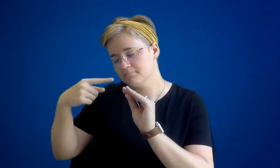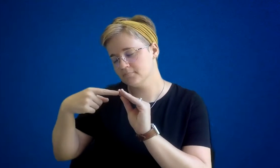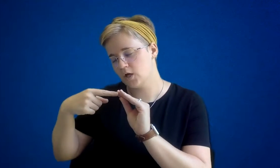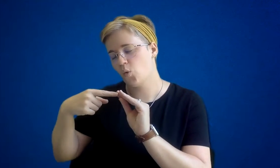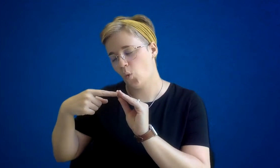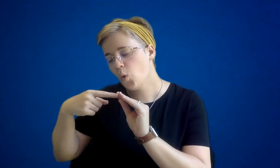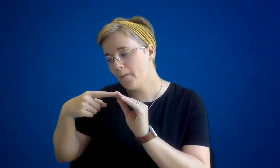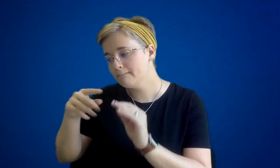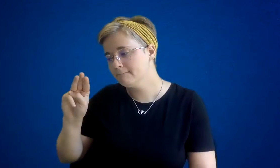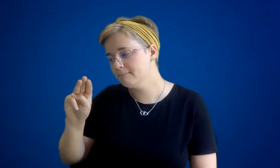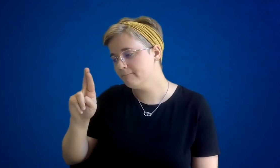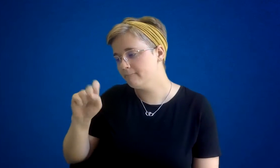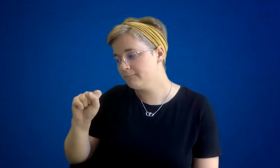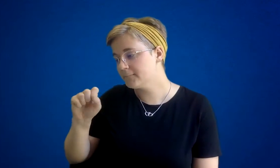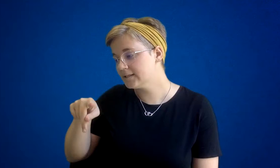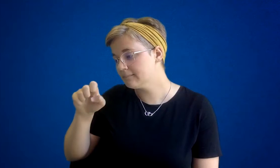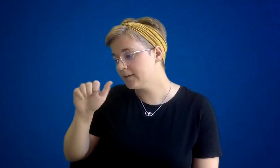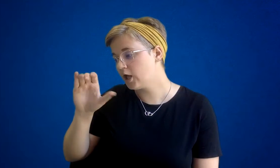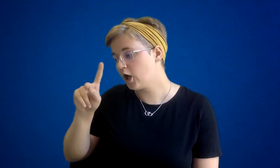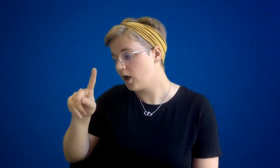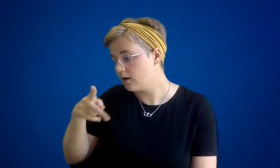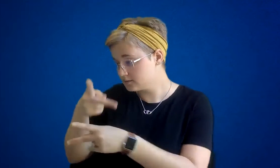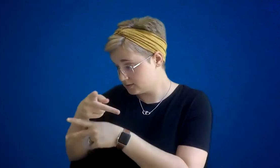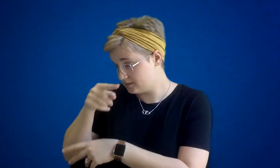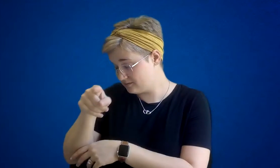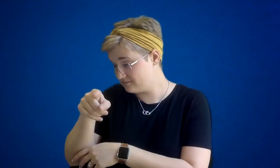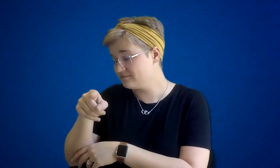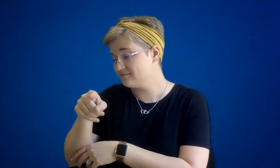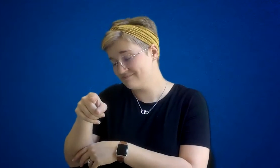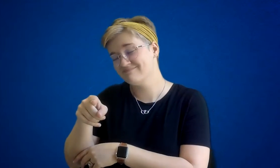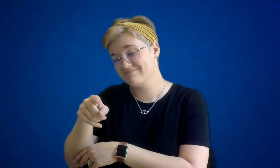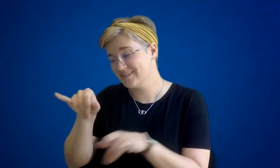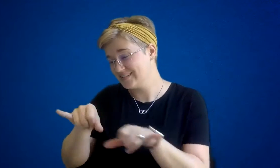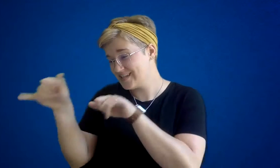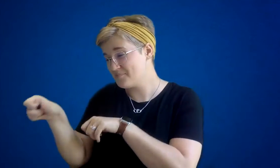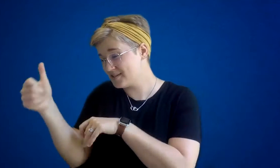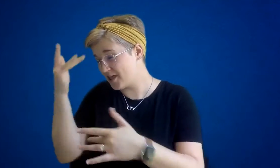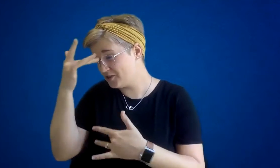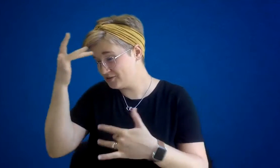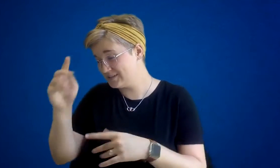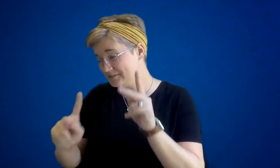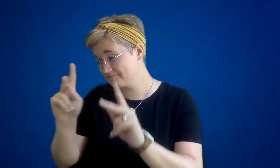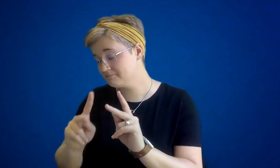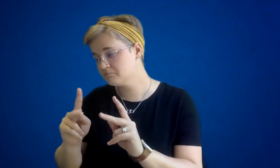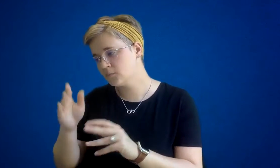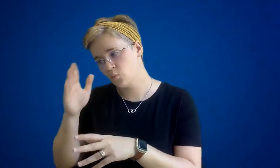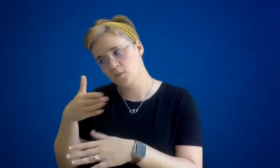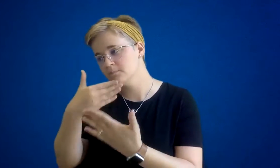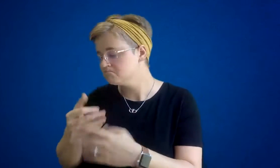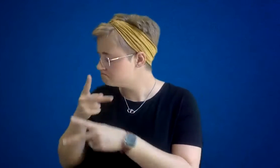of him, like she does those other sickly folks. He'll be in good hands until the end comes." Doc Smith stepped